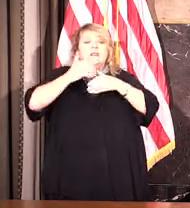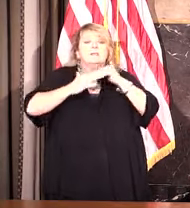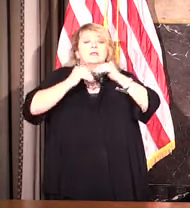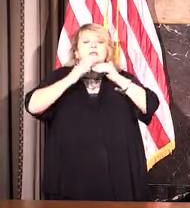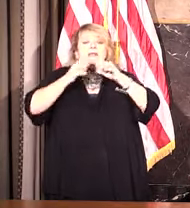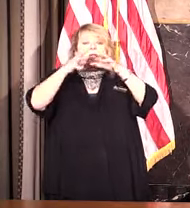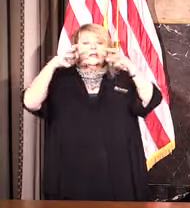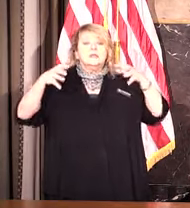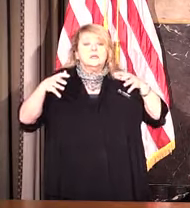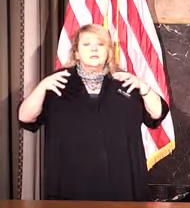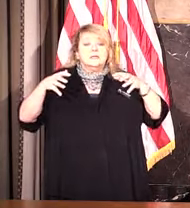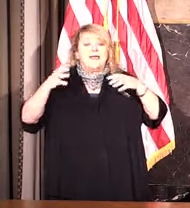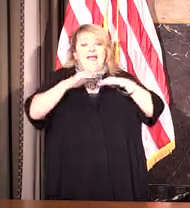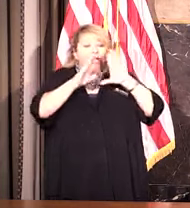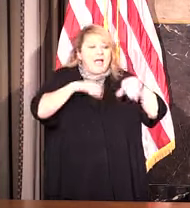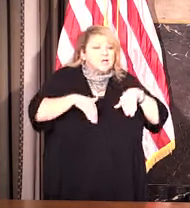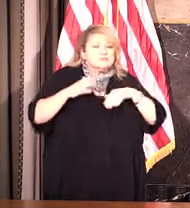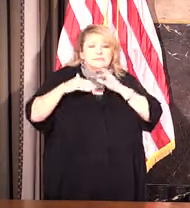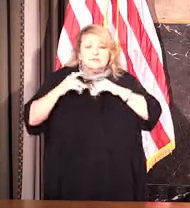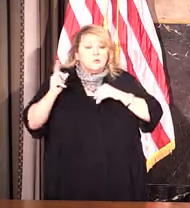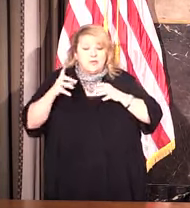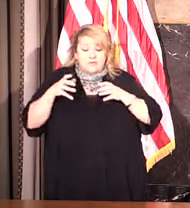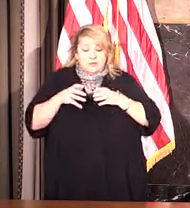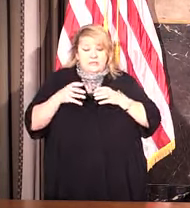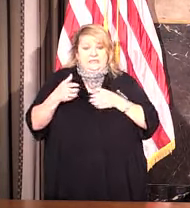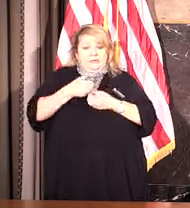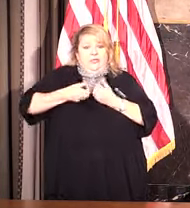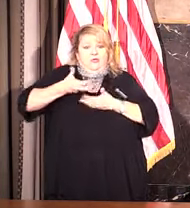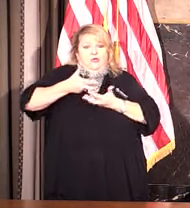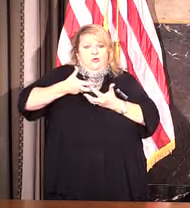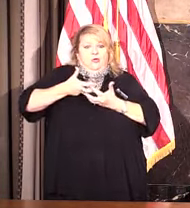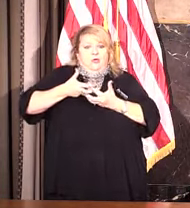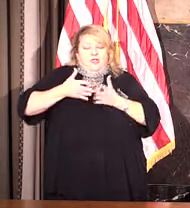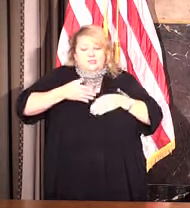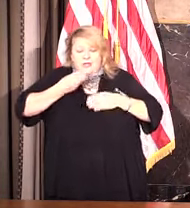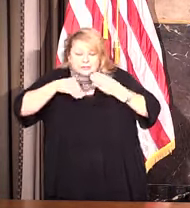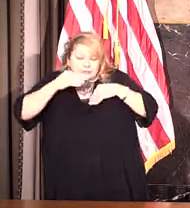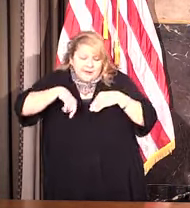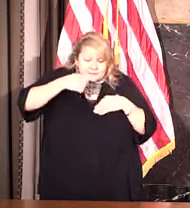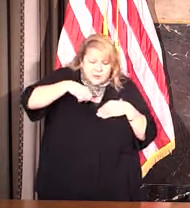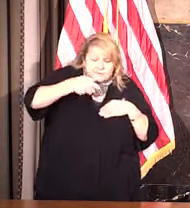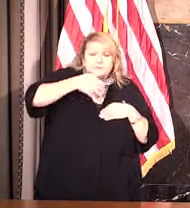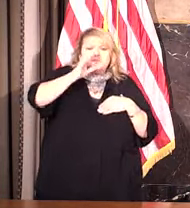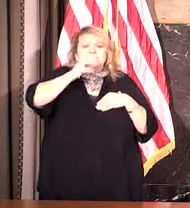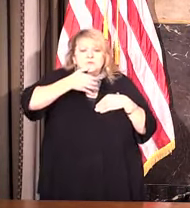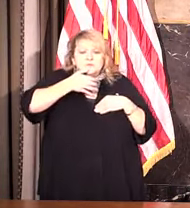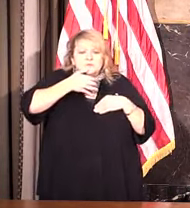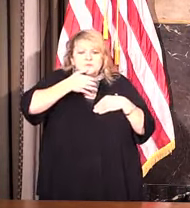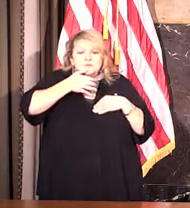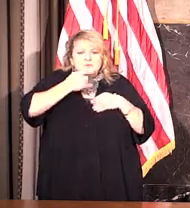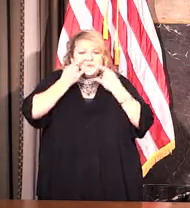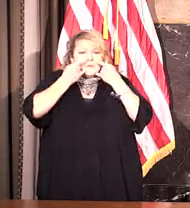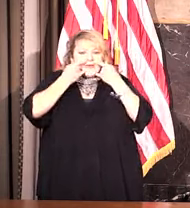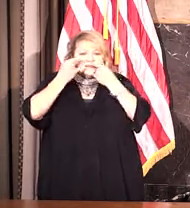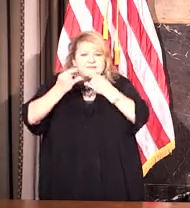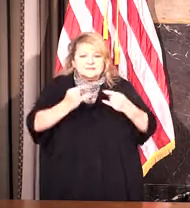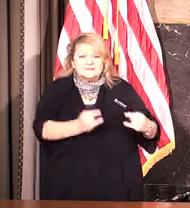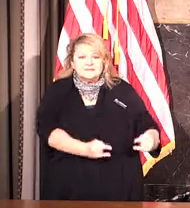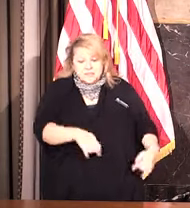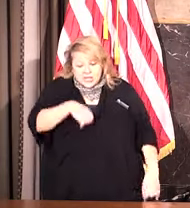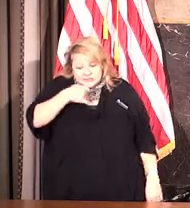gathering size is. And it's higher when you're enjoying food or a beverage because your mask's not on at that point in